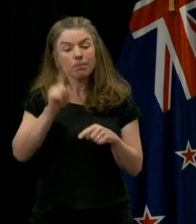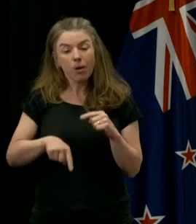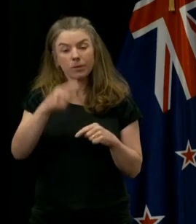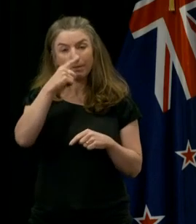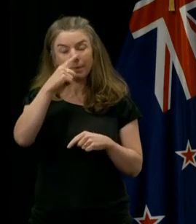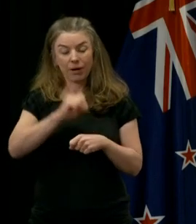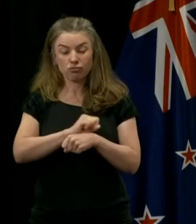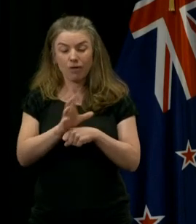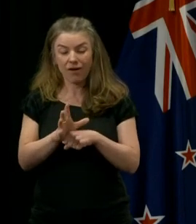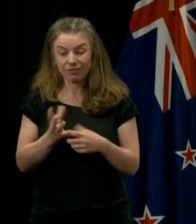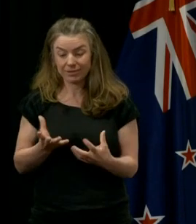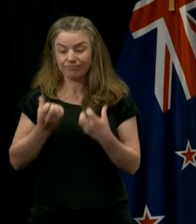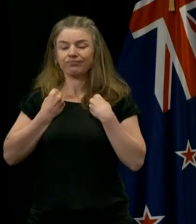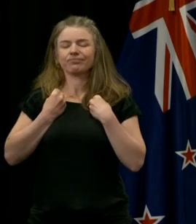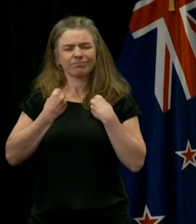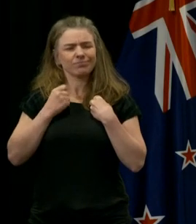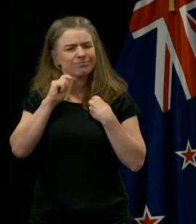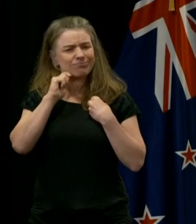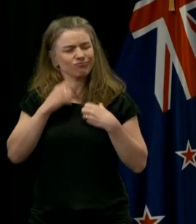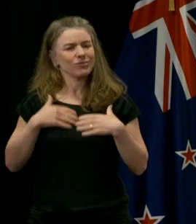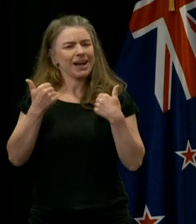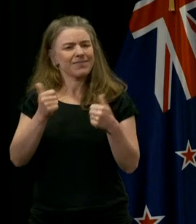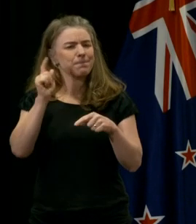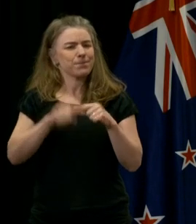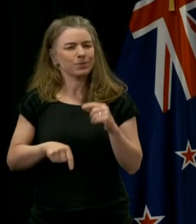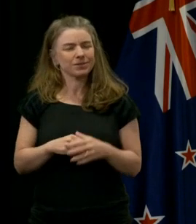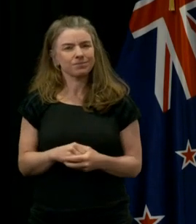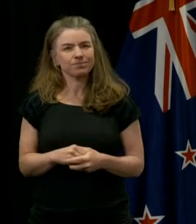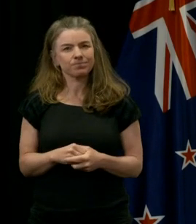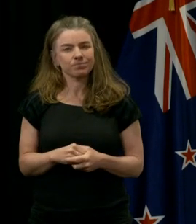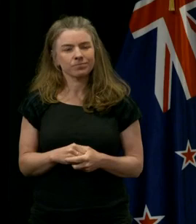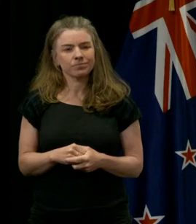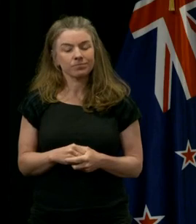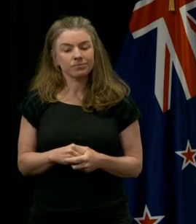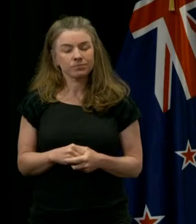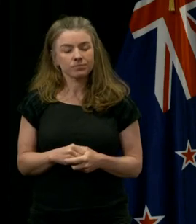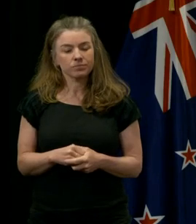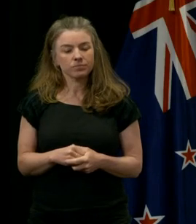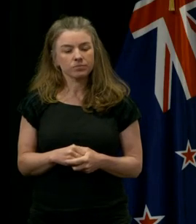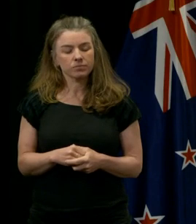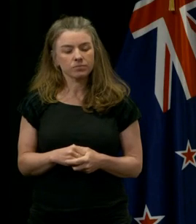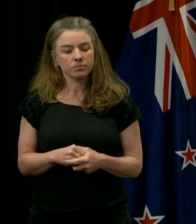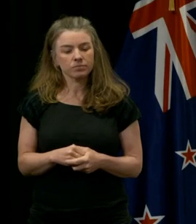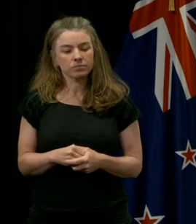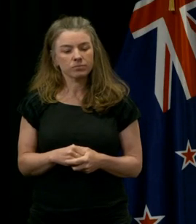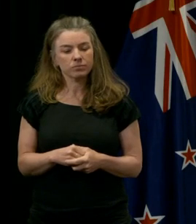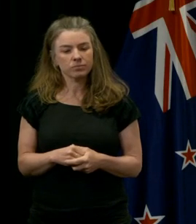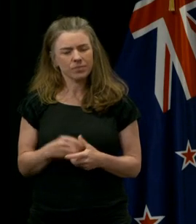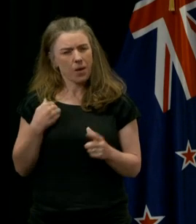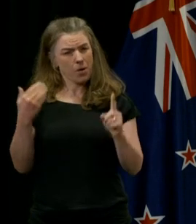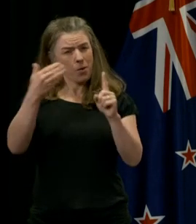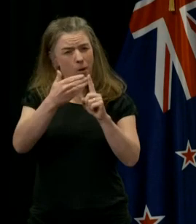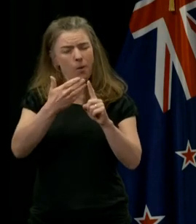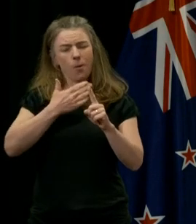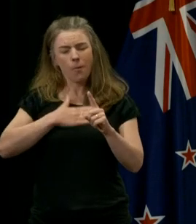obviously recover, and it is essential to the success of our response that as many people as possible are able to recover